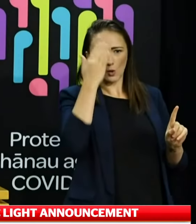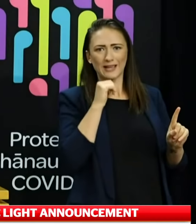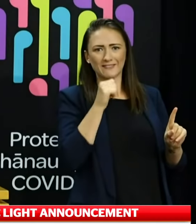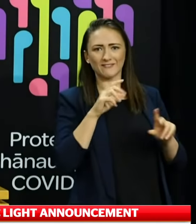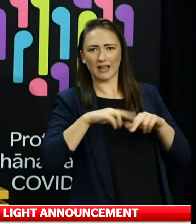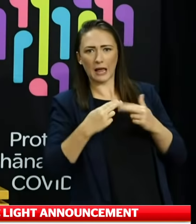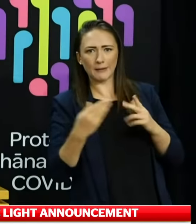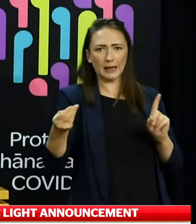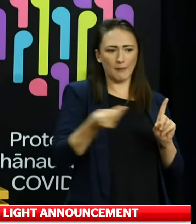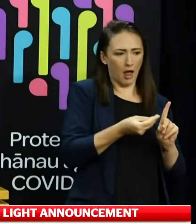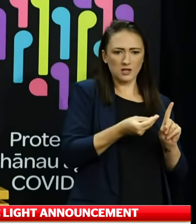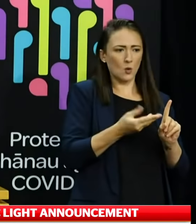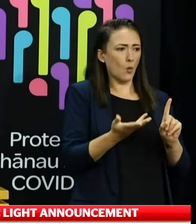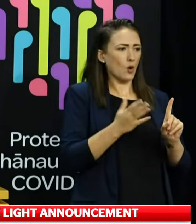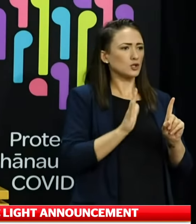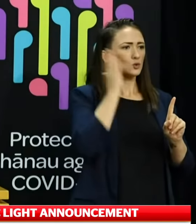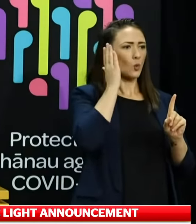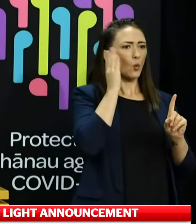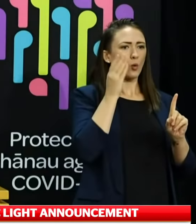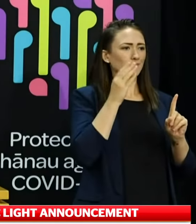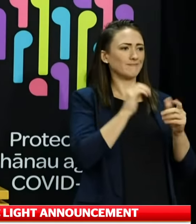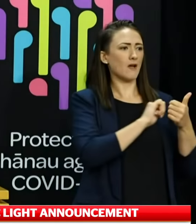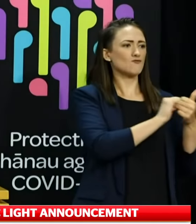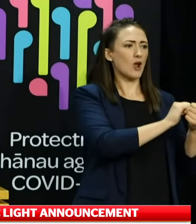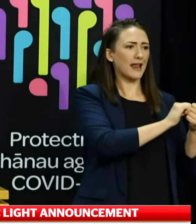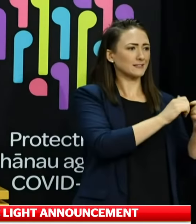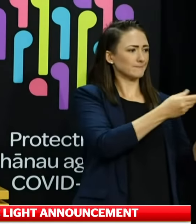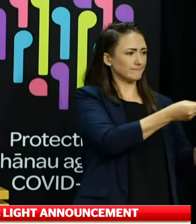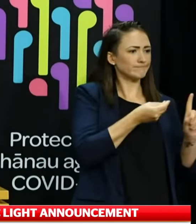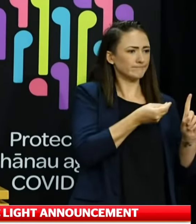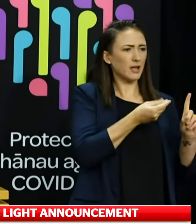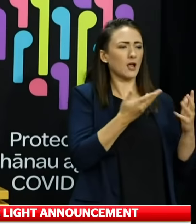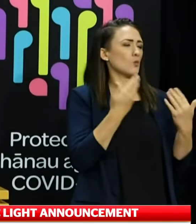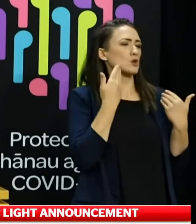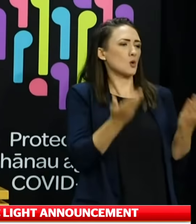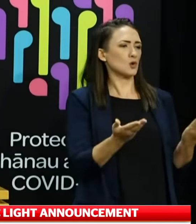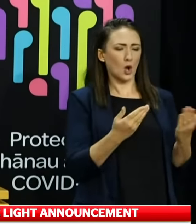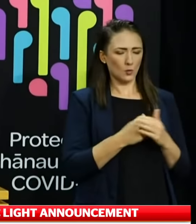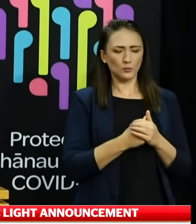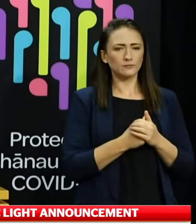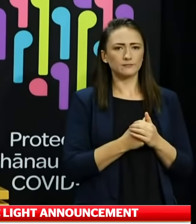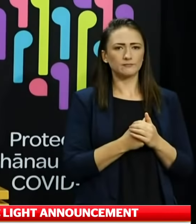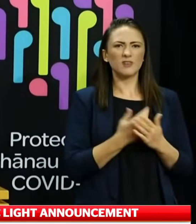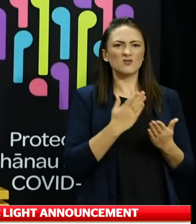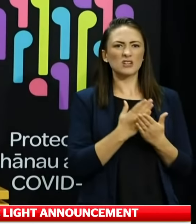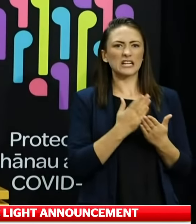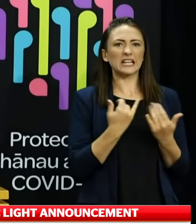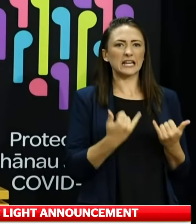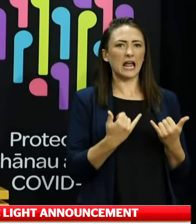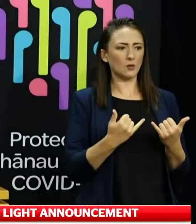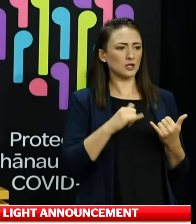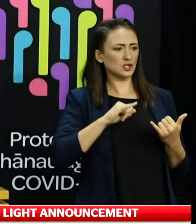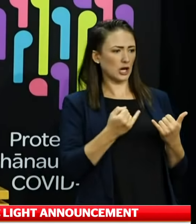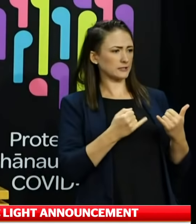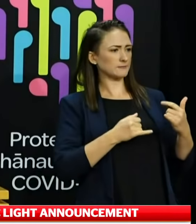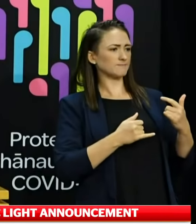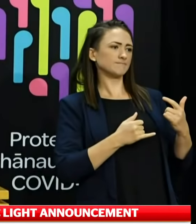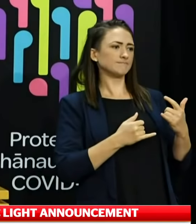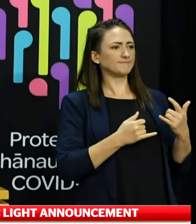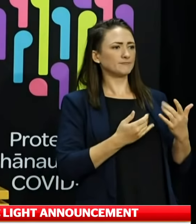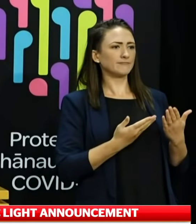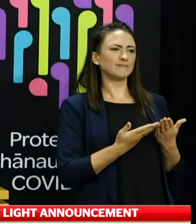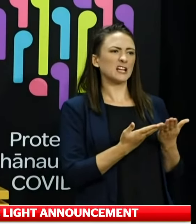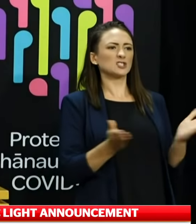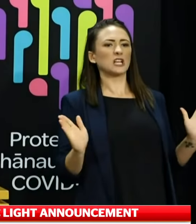given COVID-19 by someone at school or whatever. So it's mostly kind of anecdotal data that we have now as opposed to hard data. You